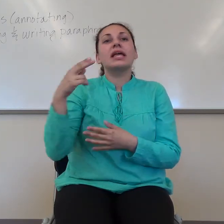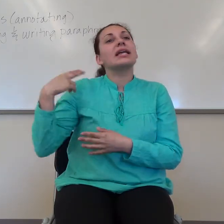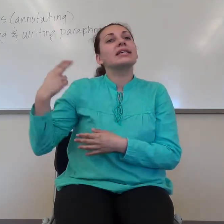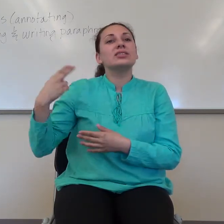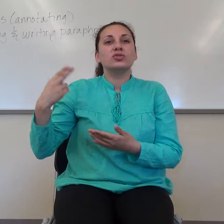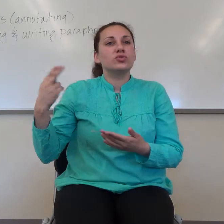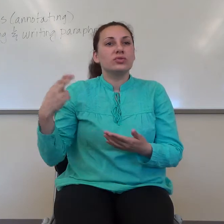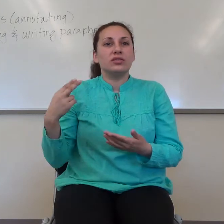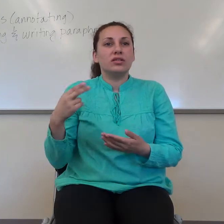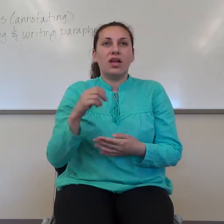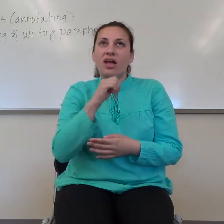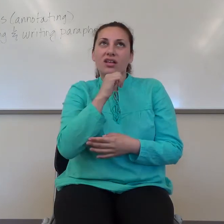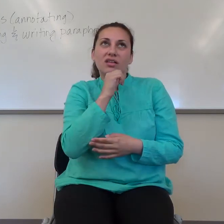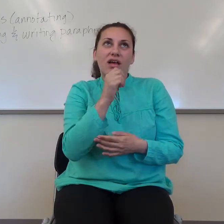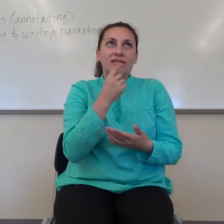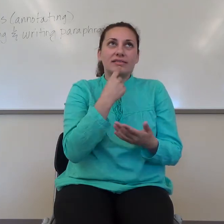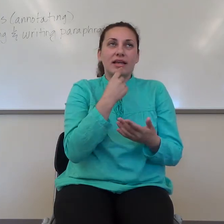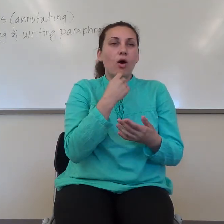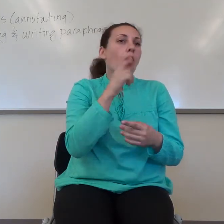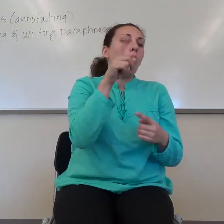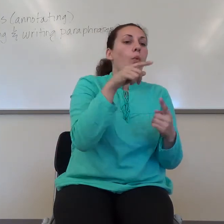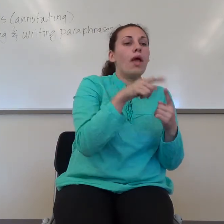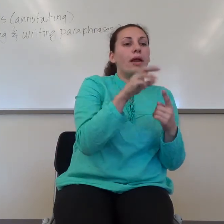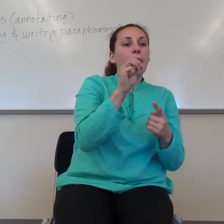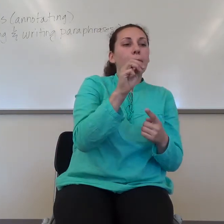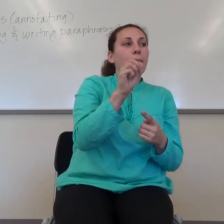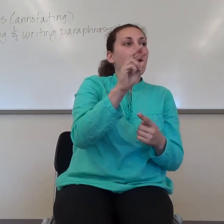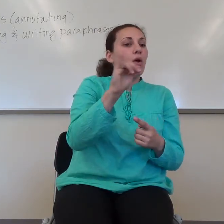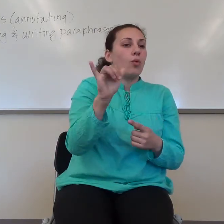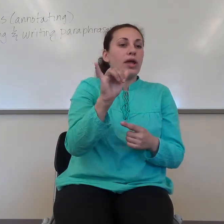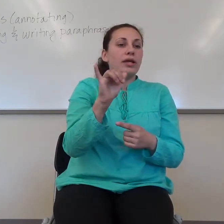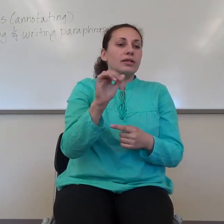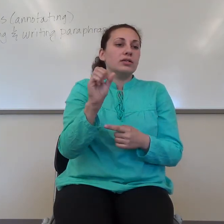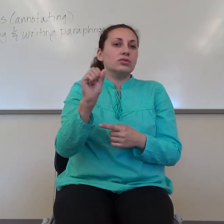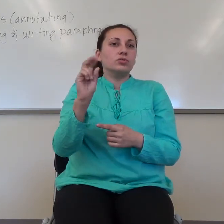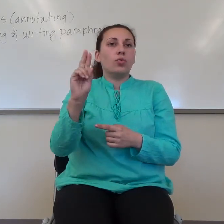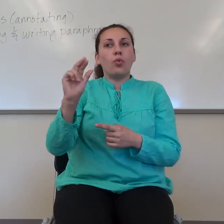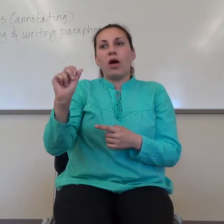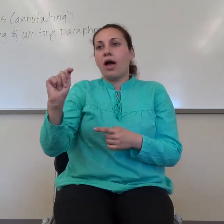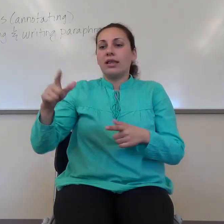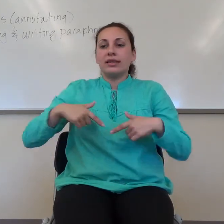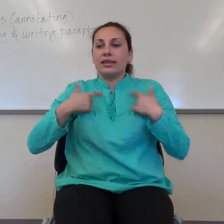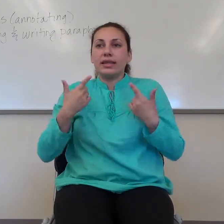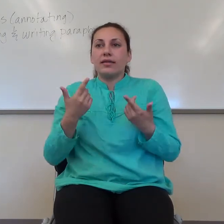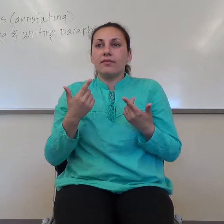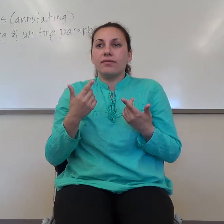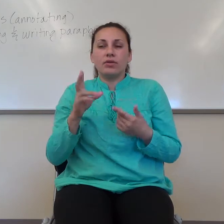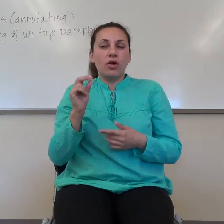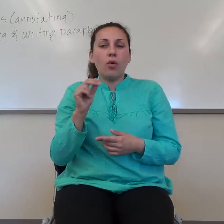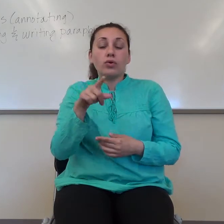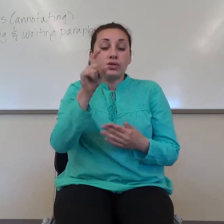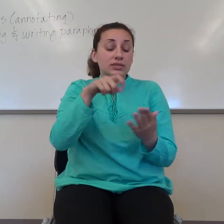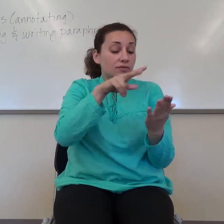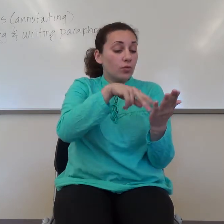going to say, when did Mary Surratt live? You're just going to have to read something and use these strategies